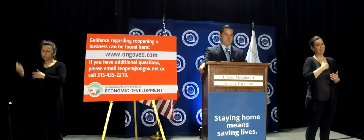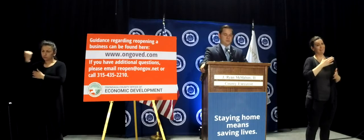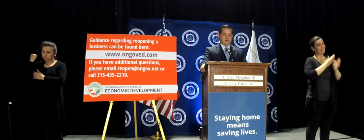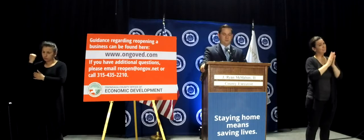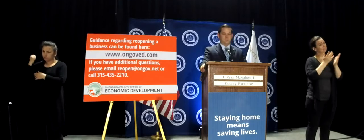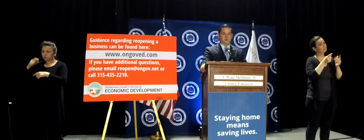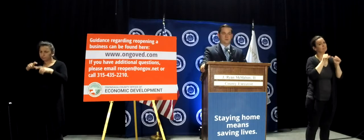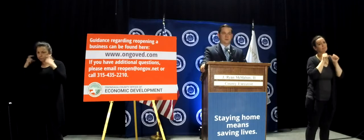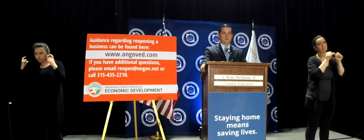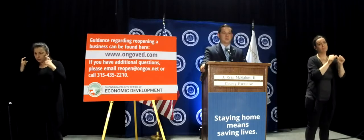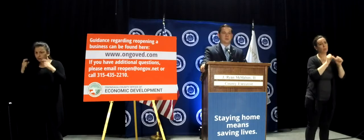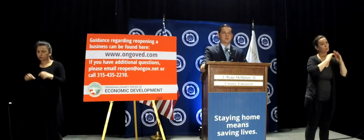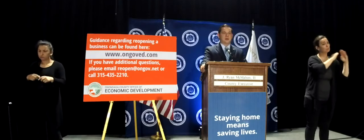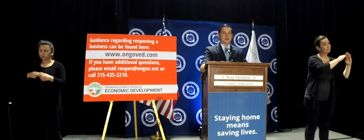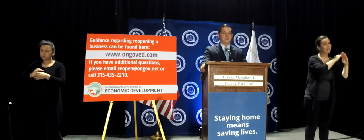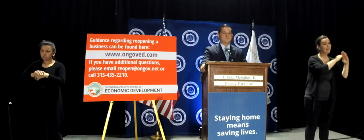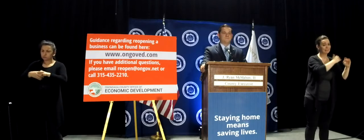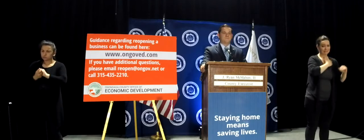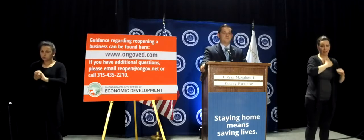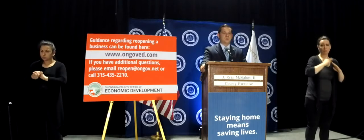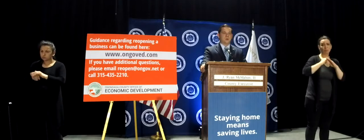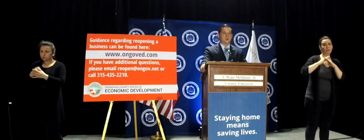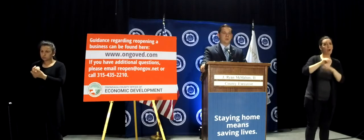this virus. And for most of us,